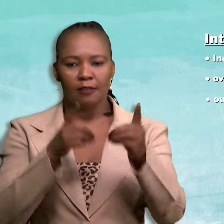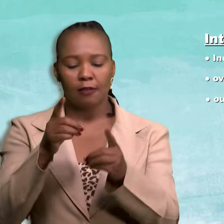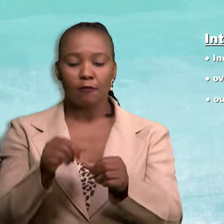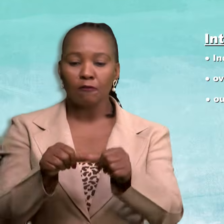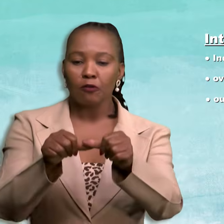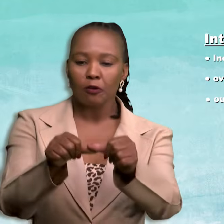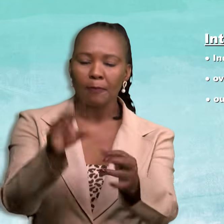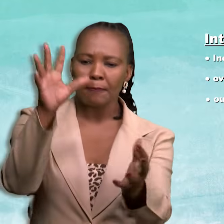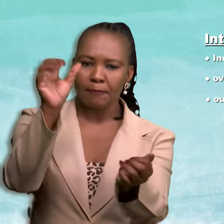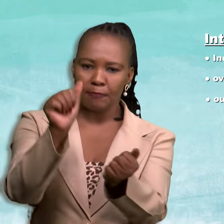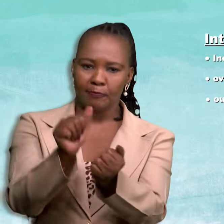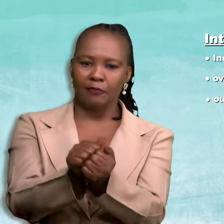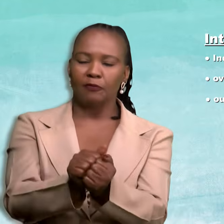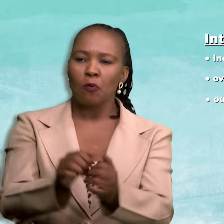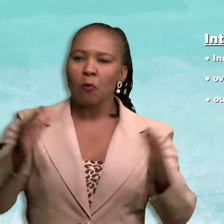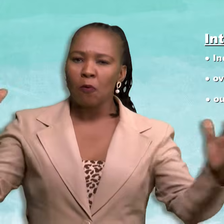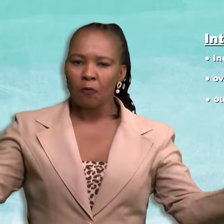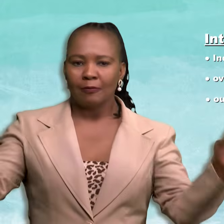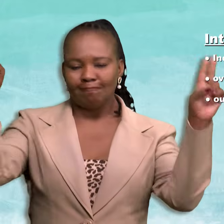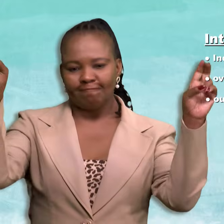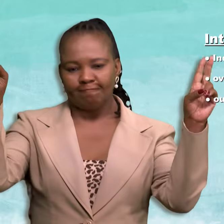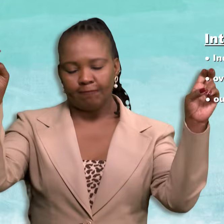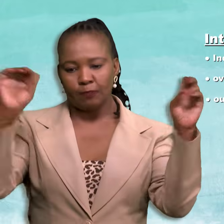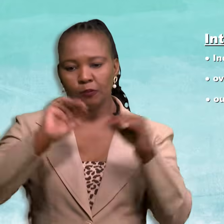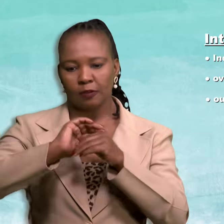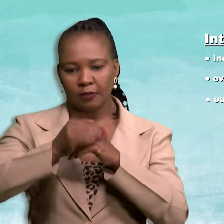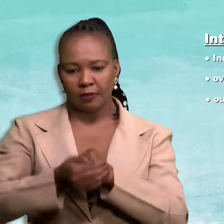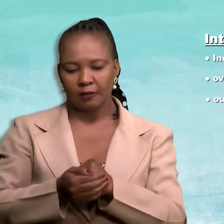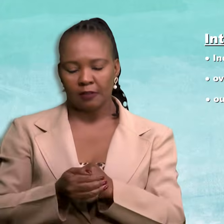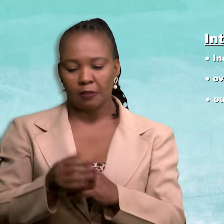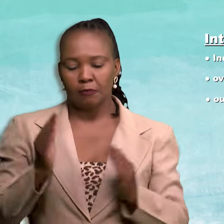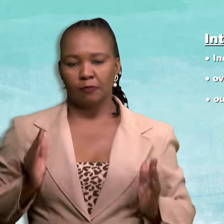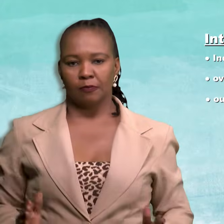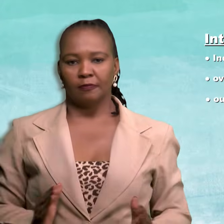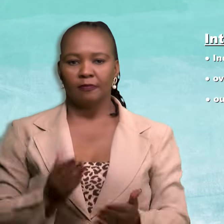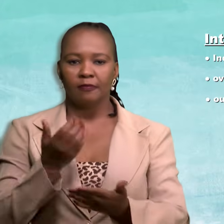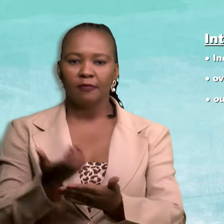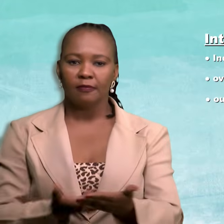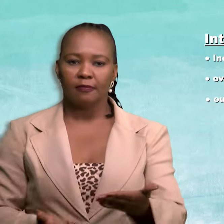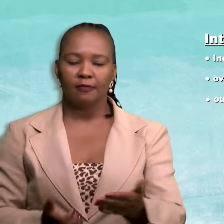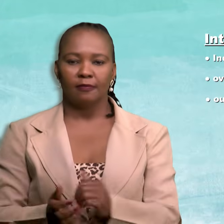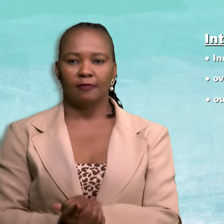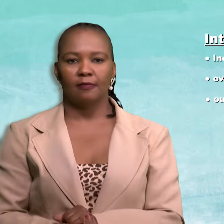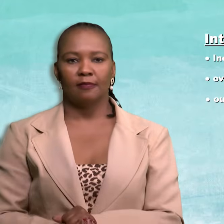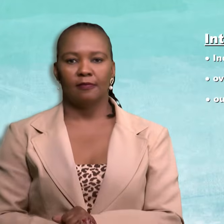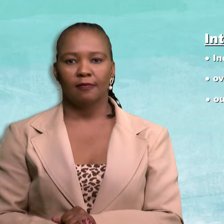brief outline of the main topics that you will cover in the body of the essay.